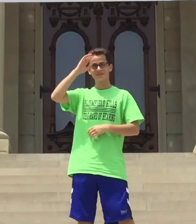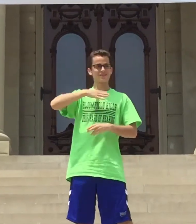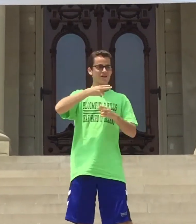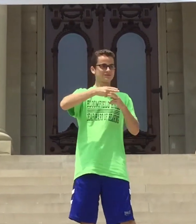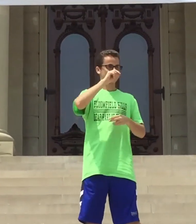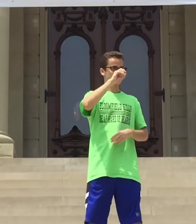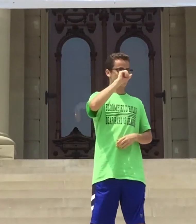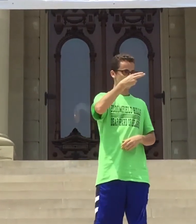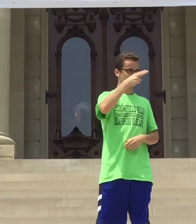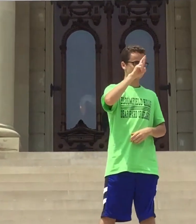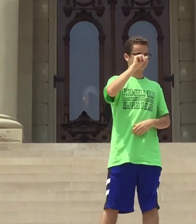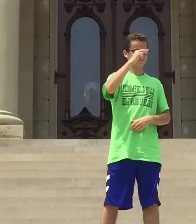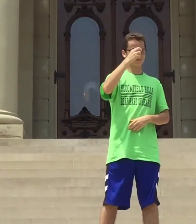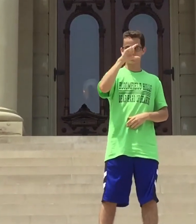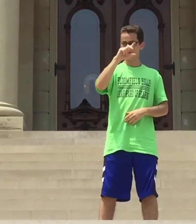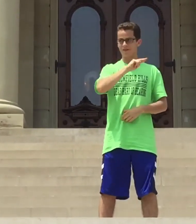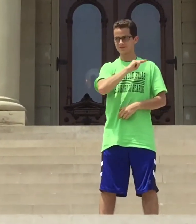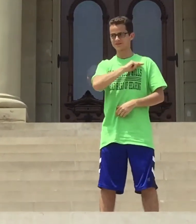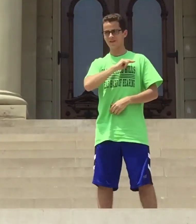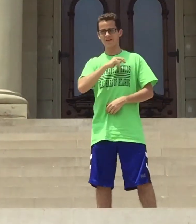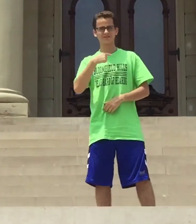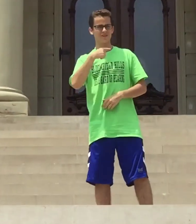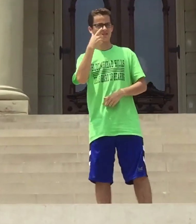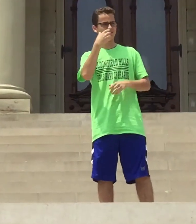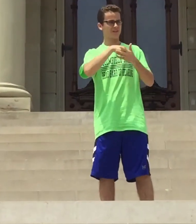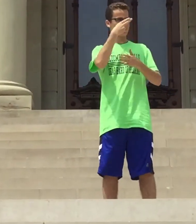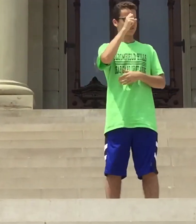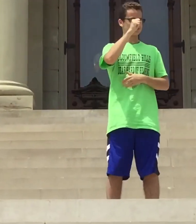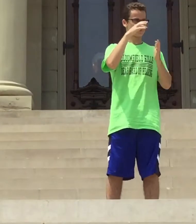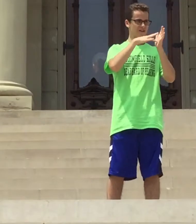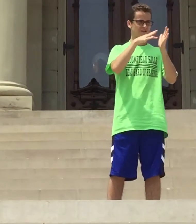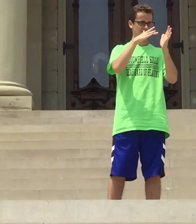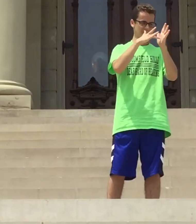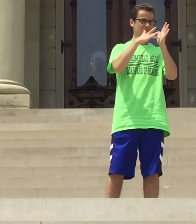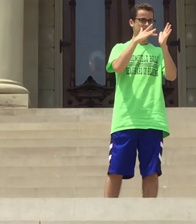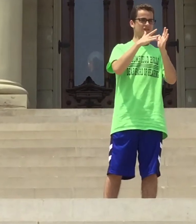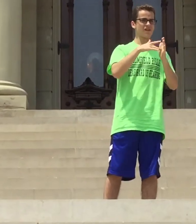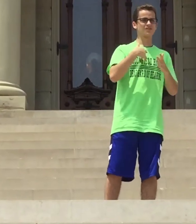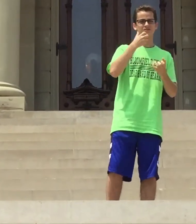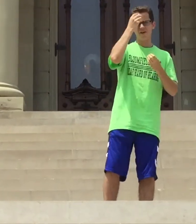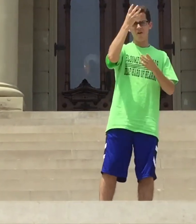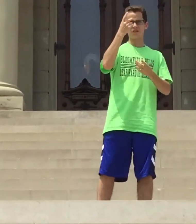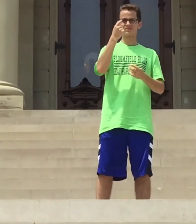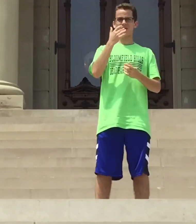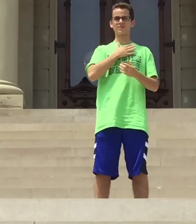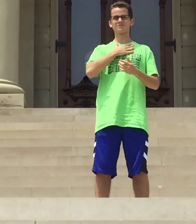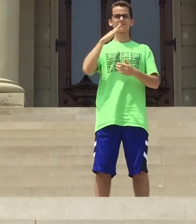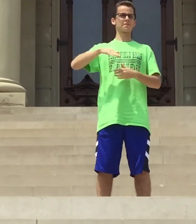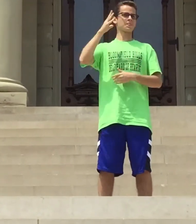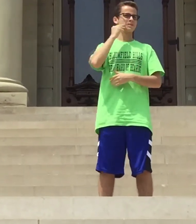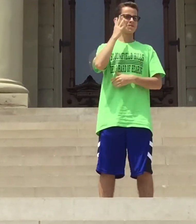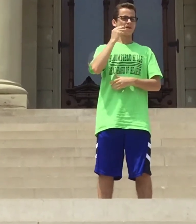Hello everybody. My name is Noah Rangel and I am a student. I'm a student at Bloomfield Hills High School